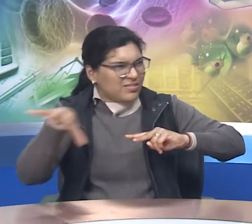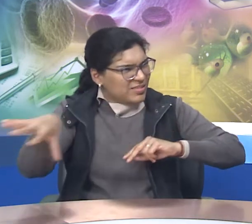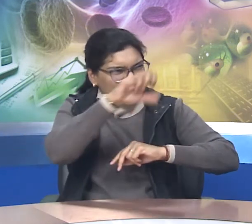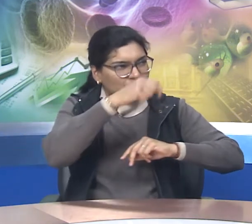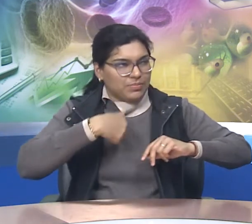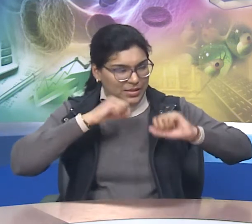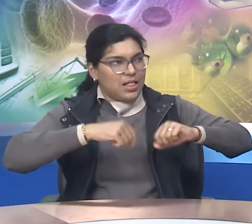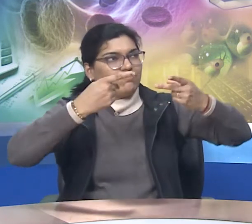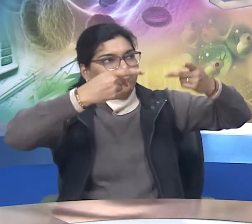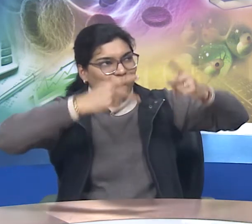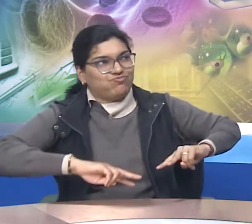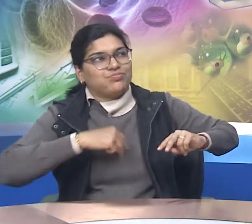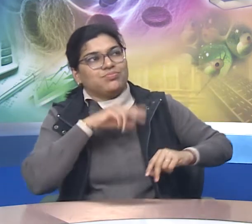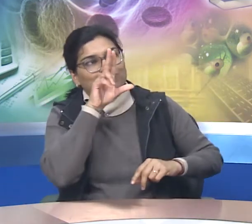translated for me.